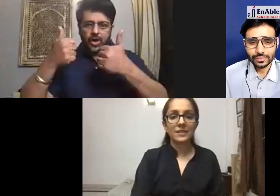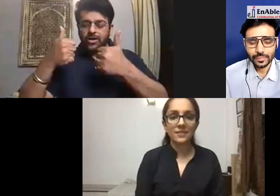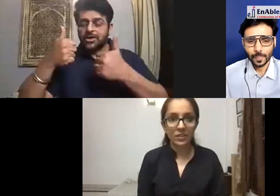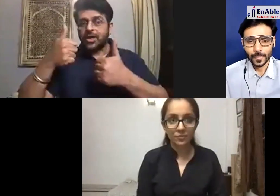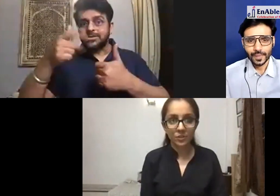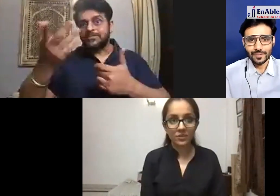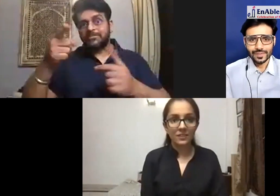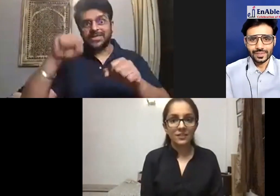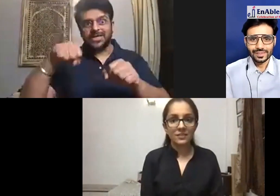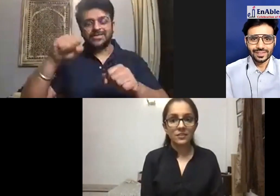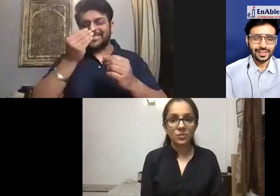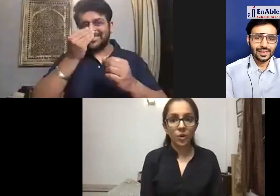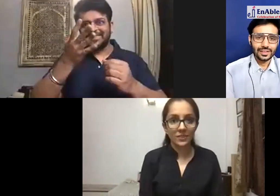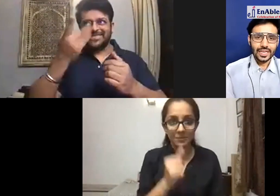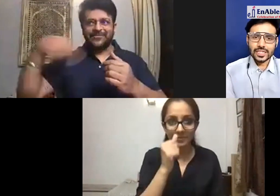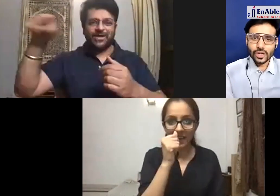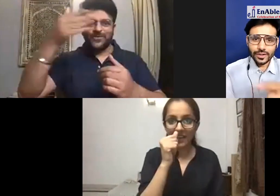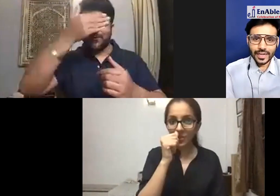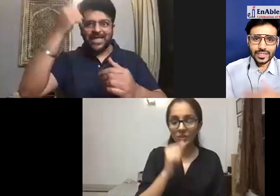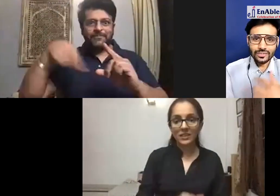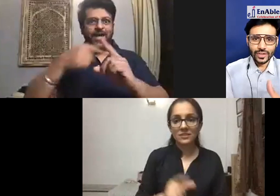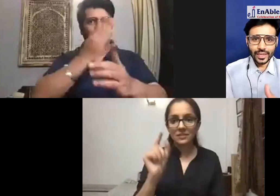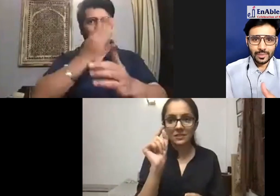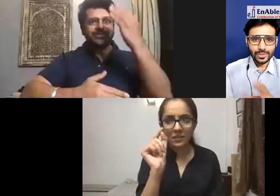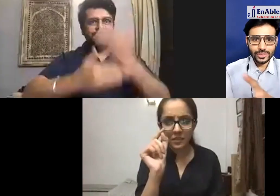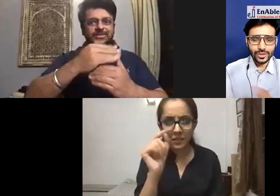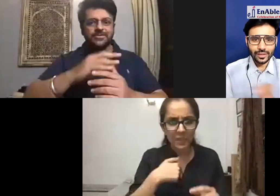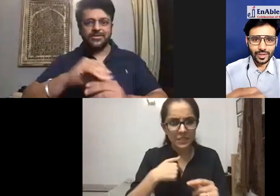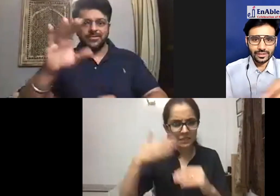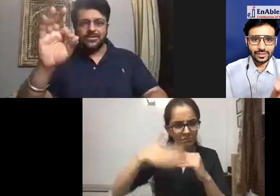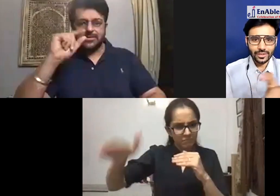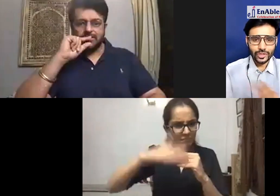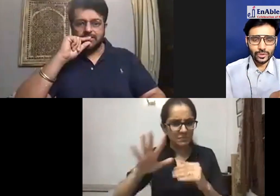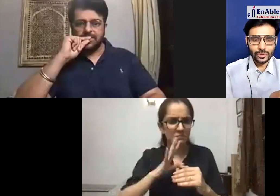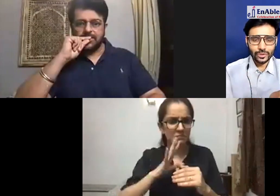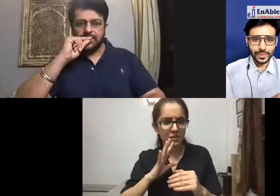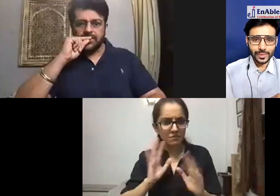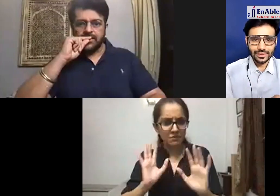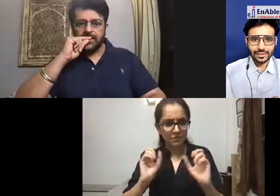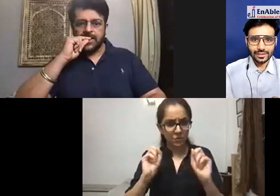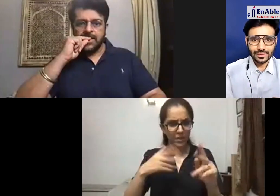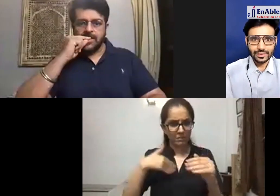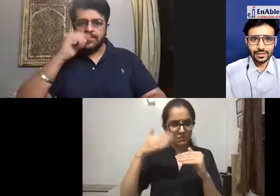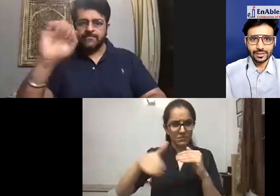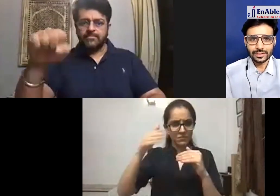That is wonderful. That is so awesome. Is it all right if I keep on talking when your video goes on?